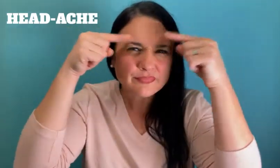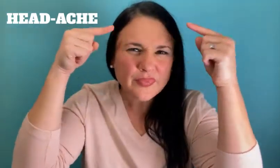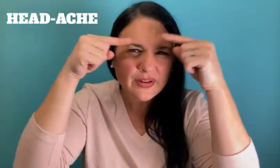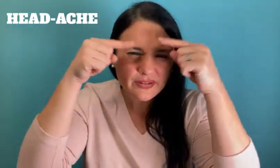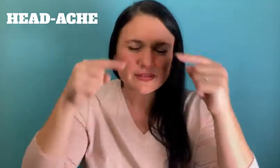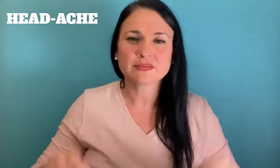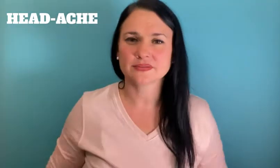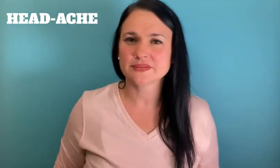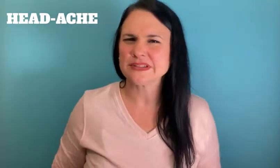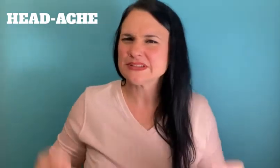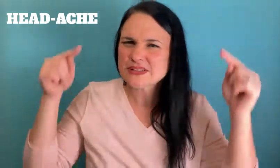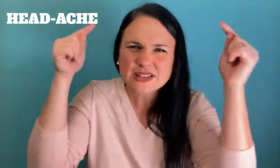Headache.